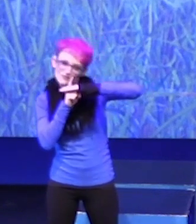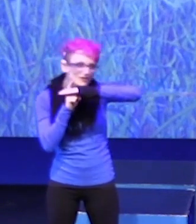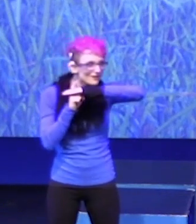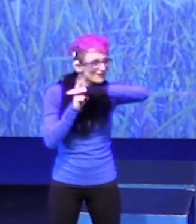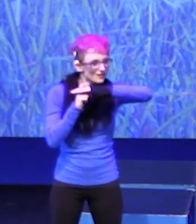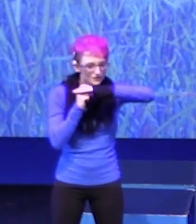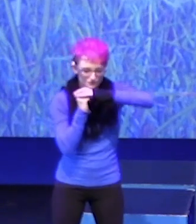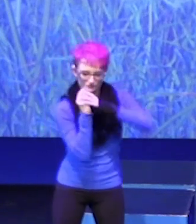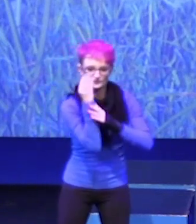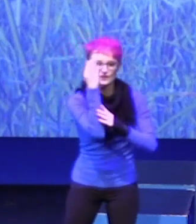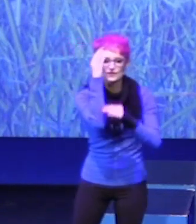more,